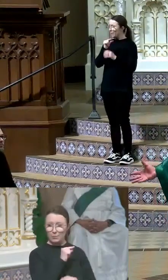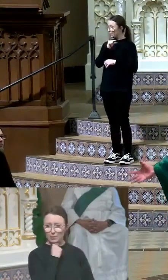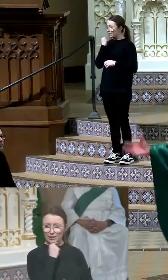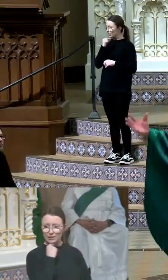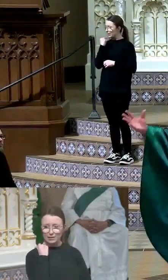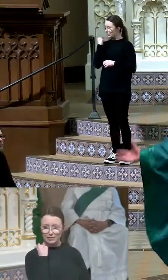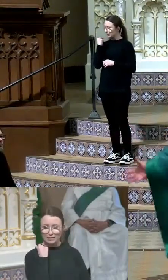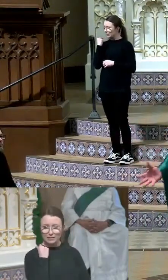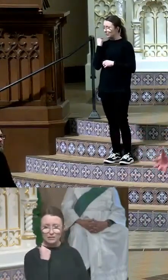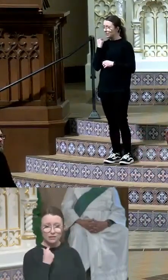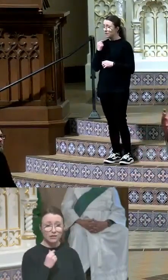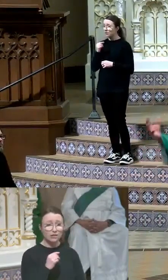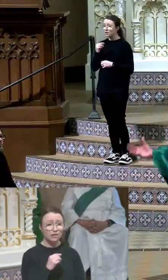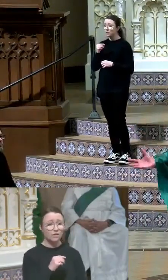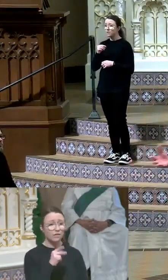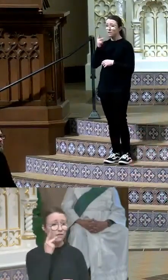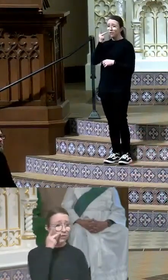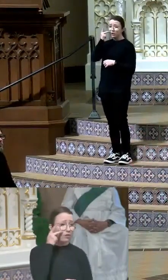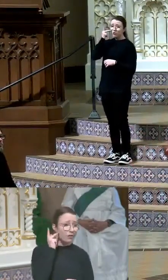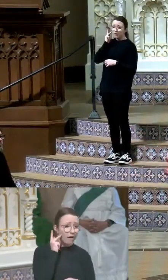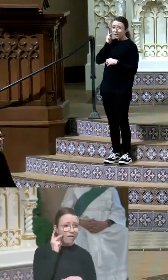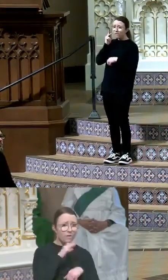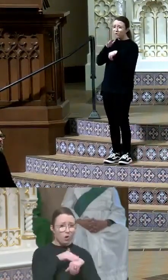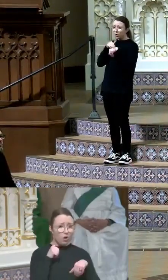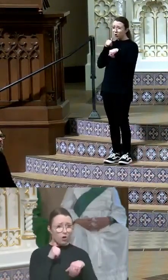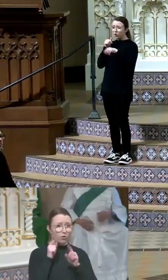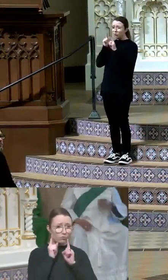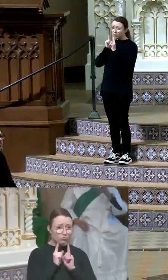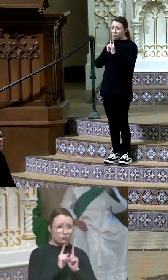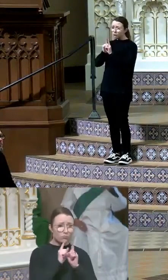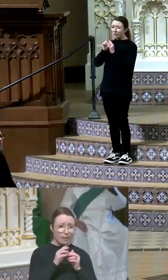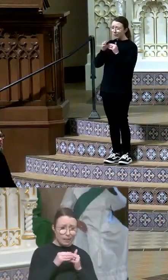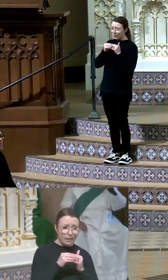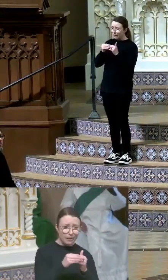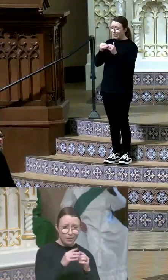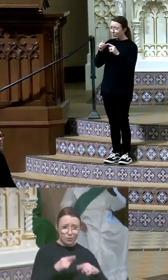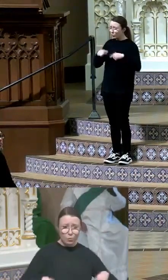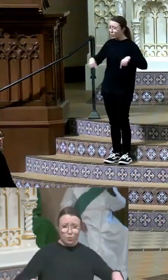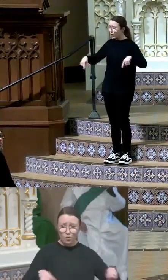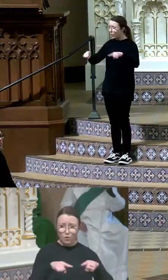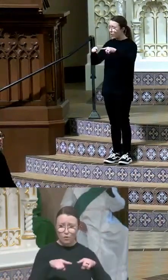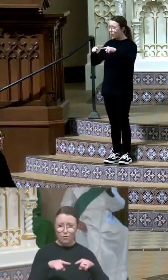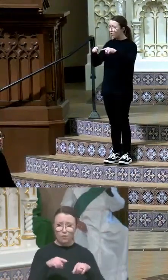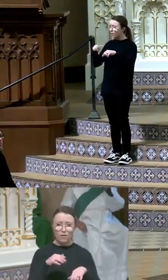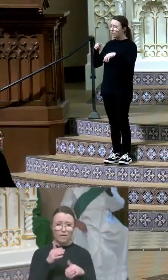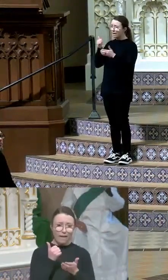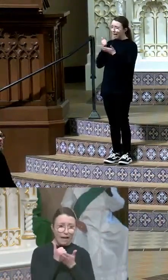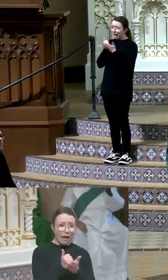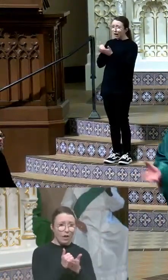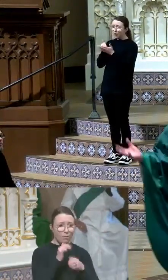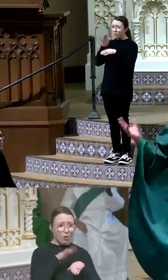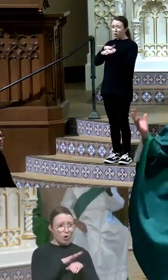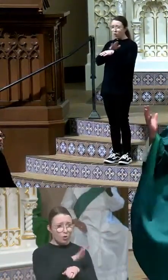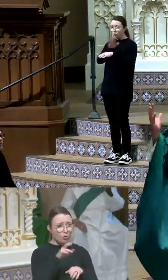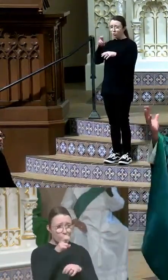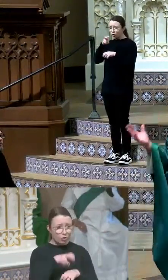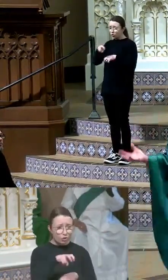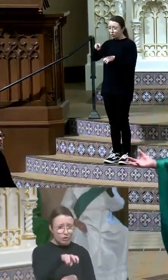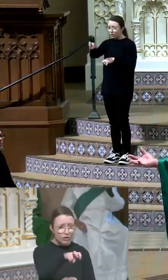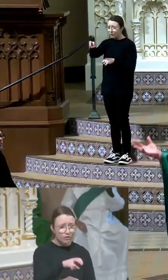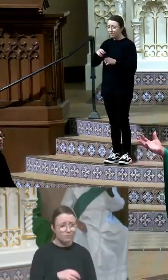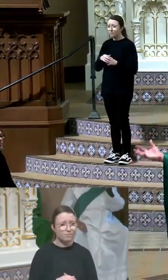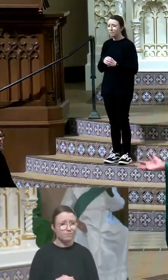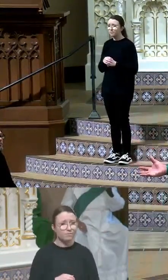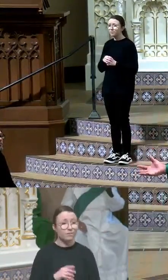you, to lead you on this journey of faithfulness. And most preeminently, we gather in